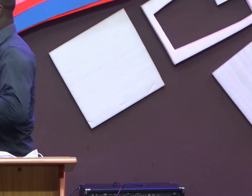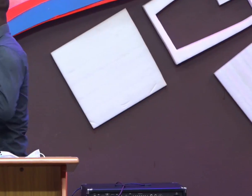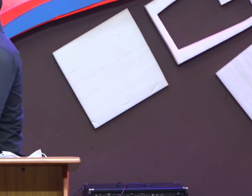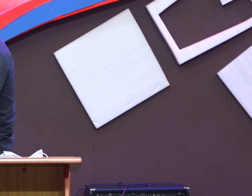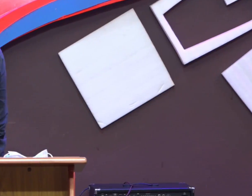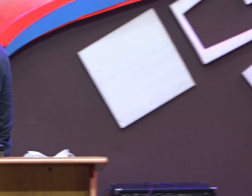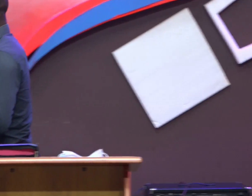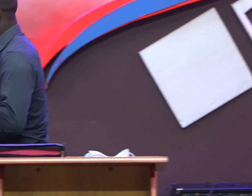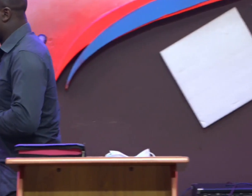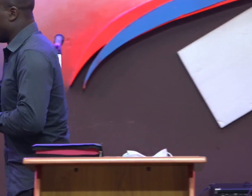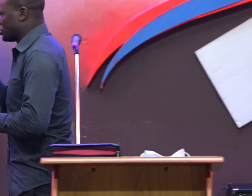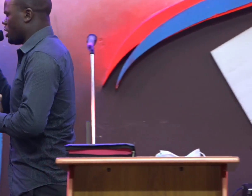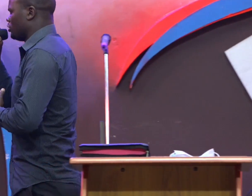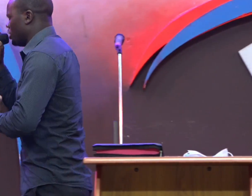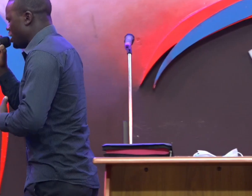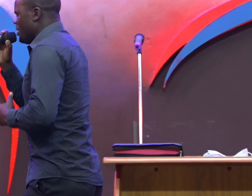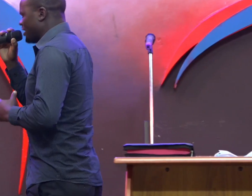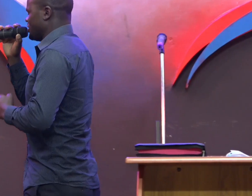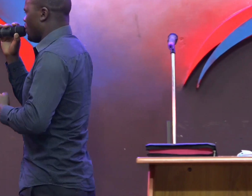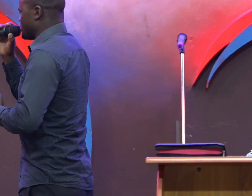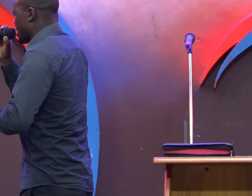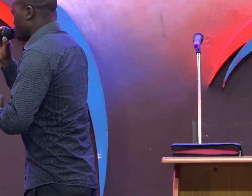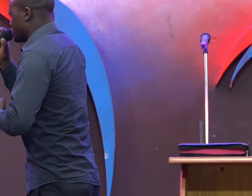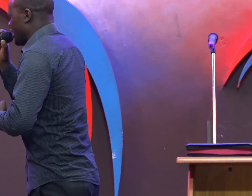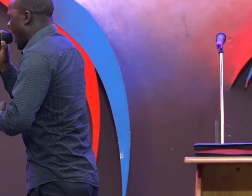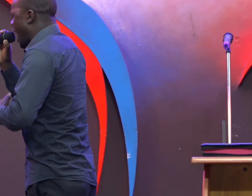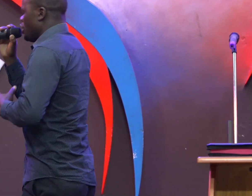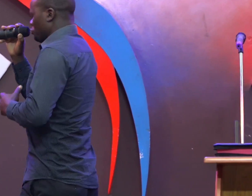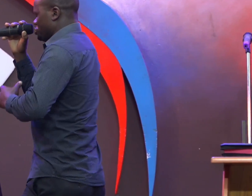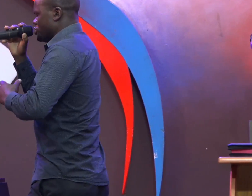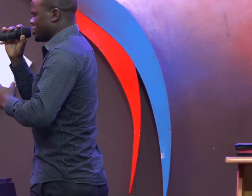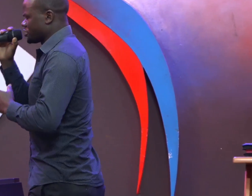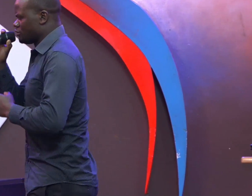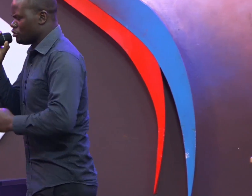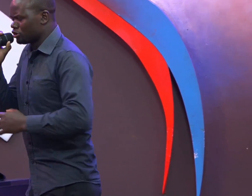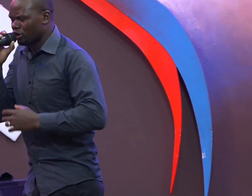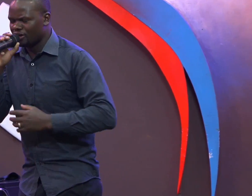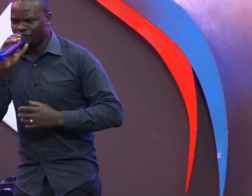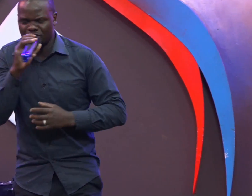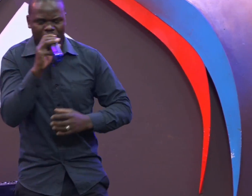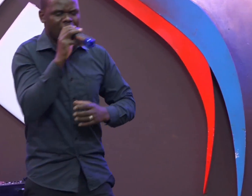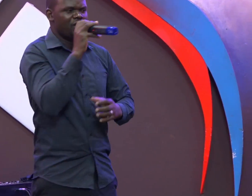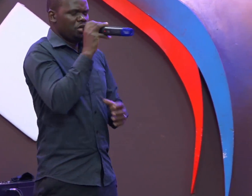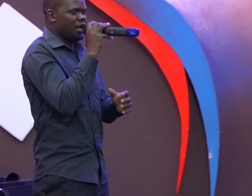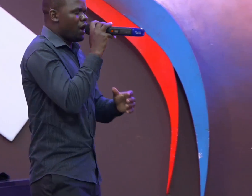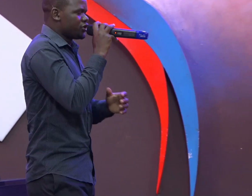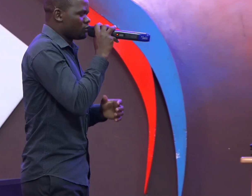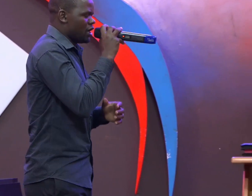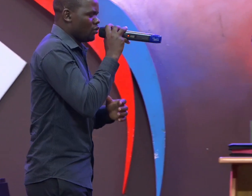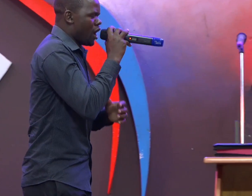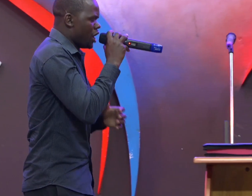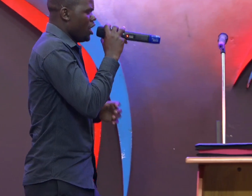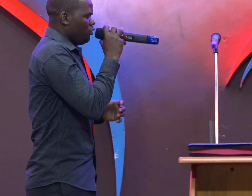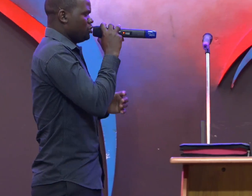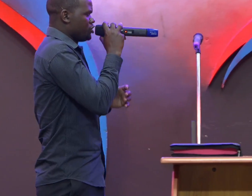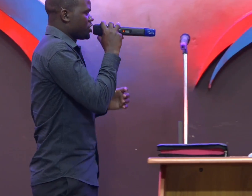boldness, where we are in public, heavenly King of glory. But in our secret land, we do things that do not glorify your name. In our